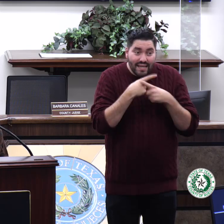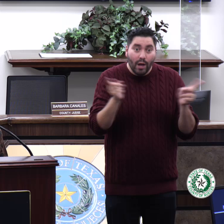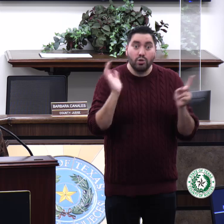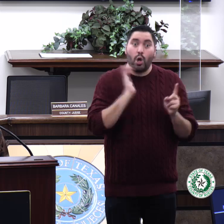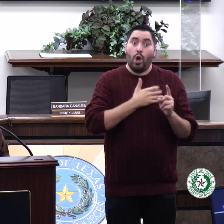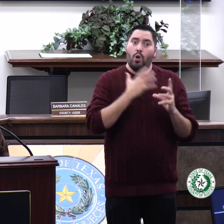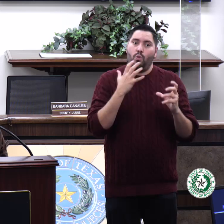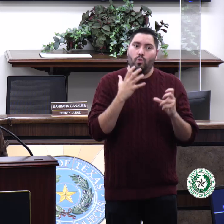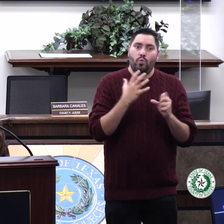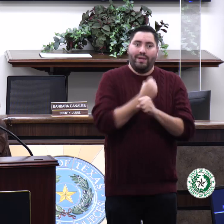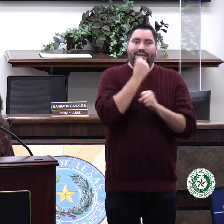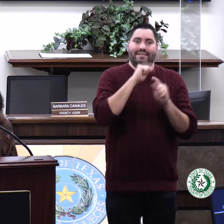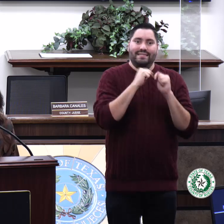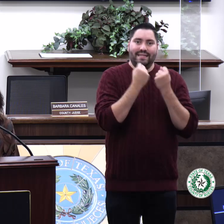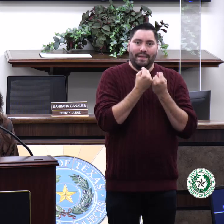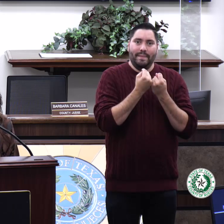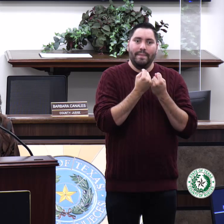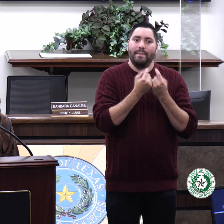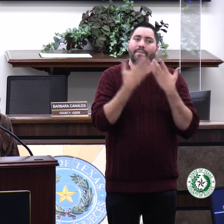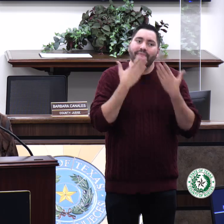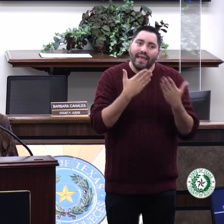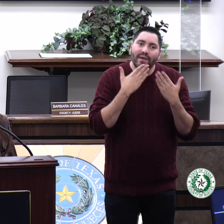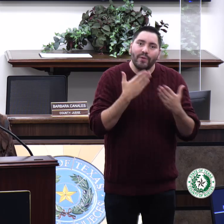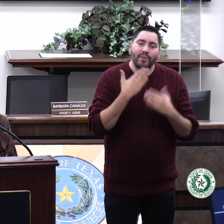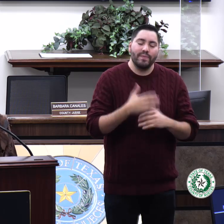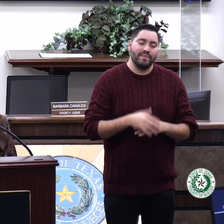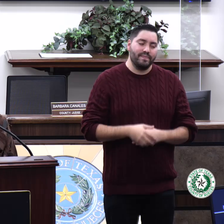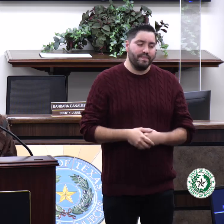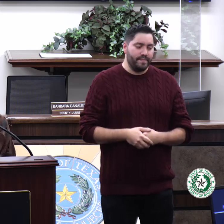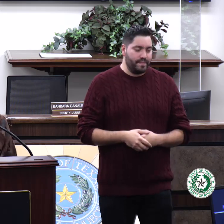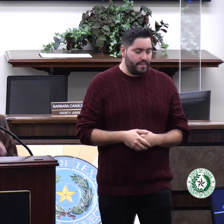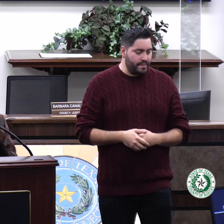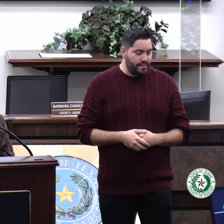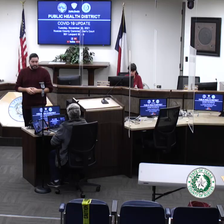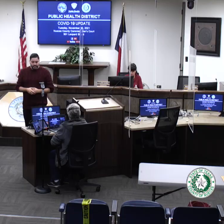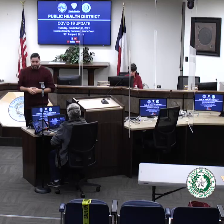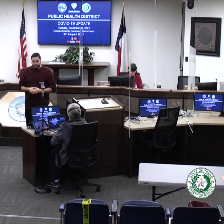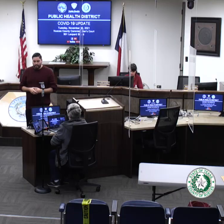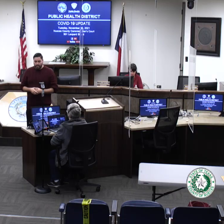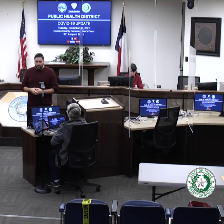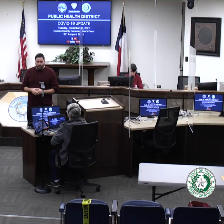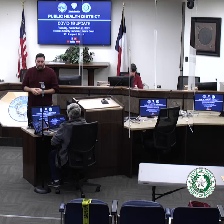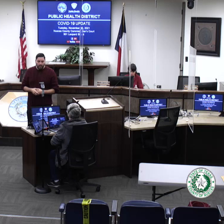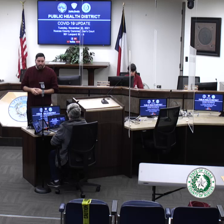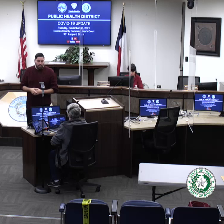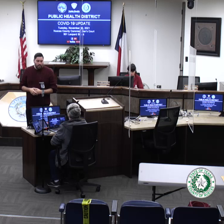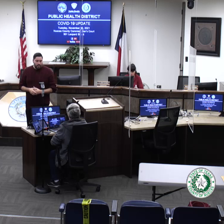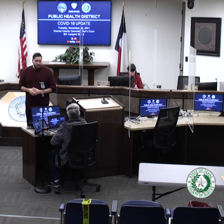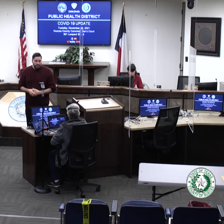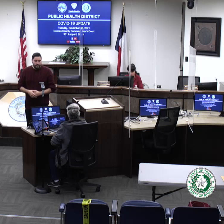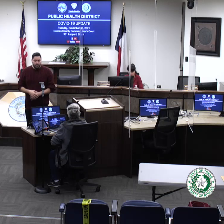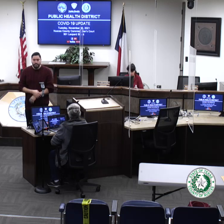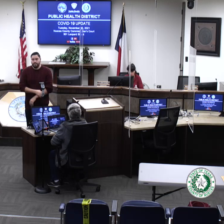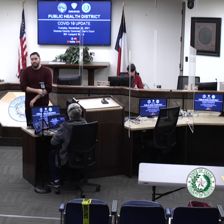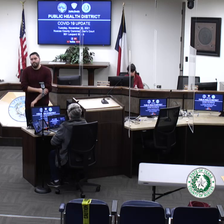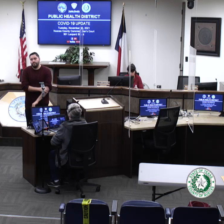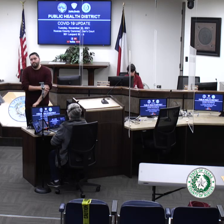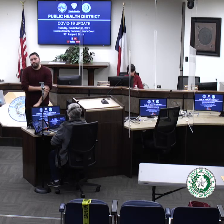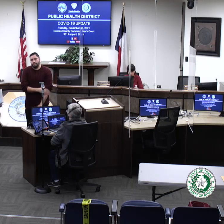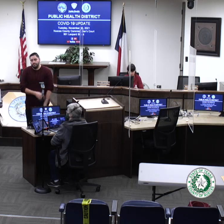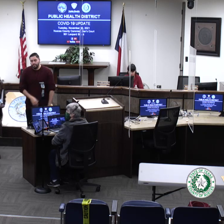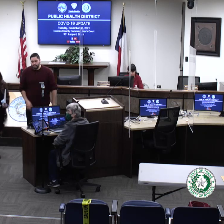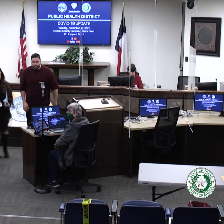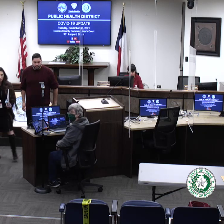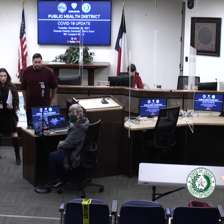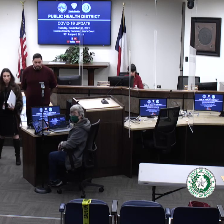team. Thank you. Durante los días feriados por Acción de Gracias, la Comunidad Mundial de Salud se enteró de una nueva variante del coronavirus.